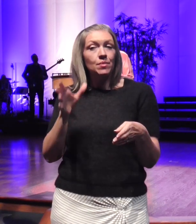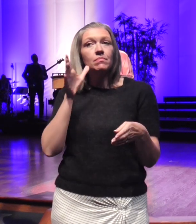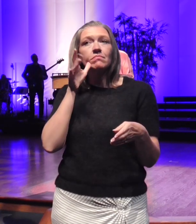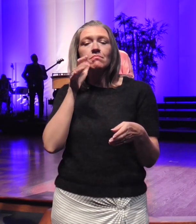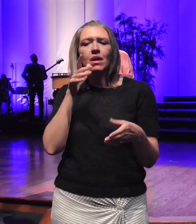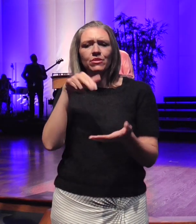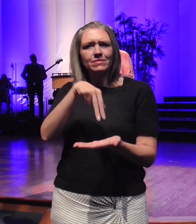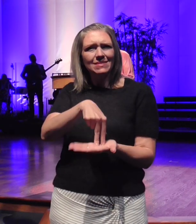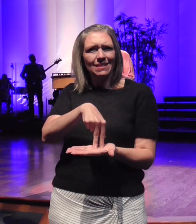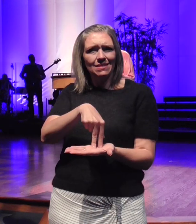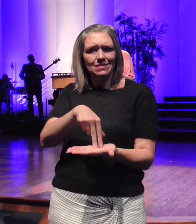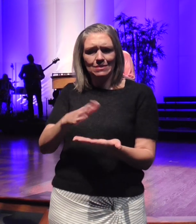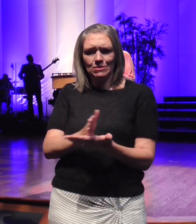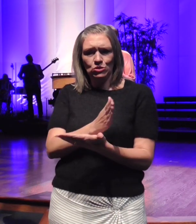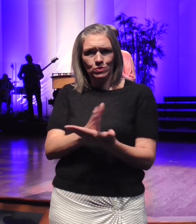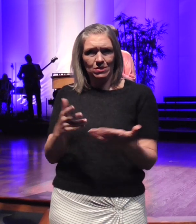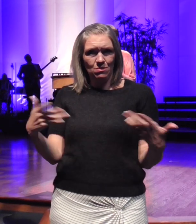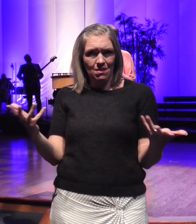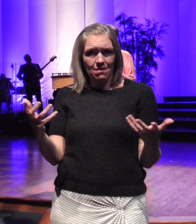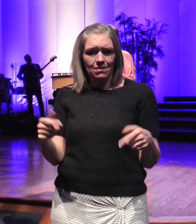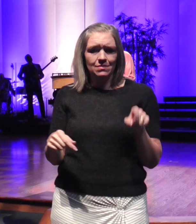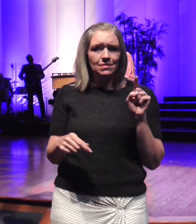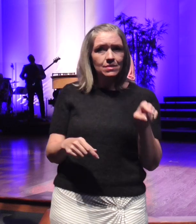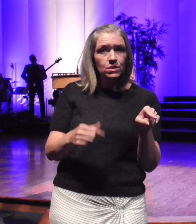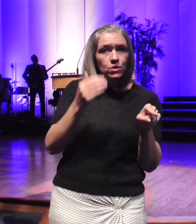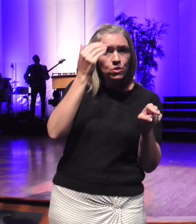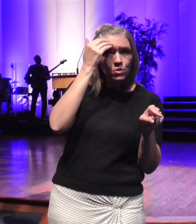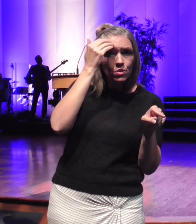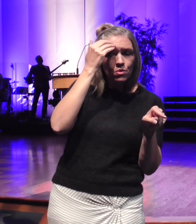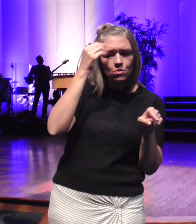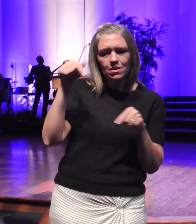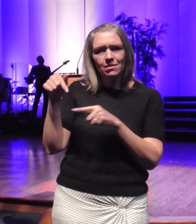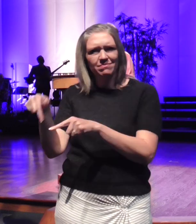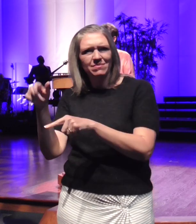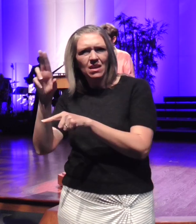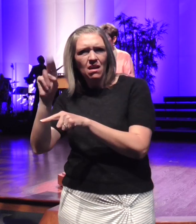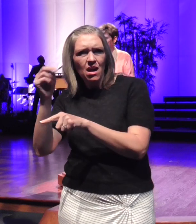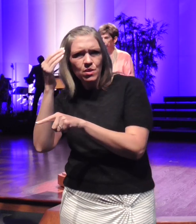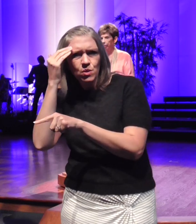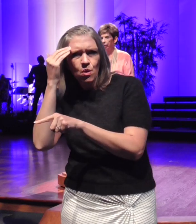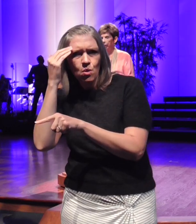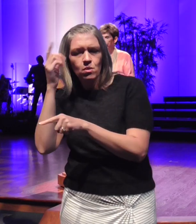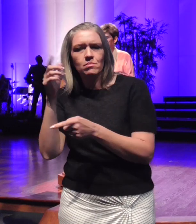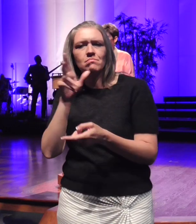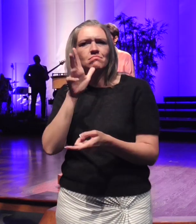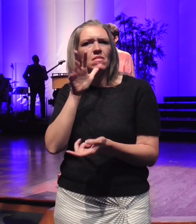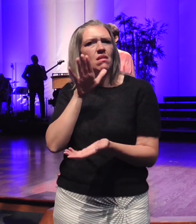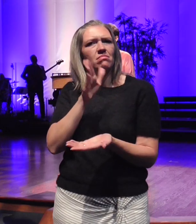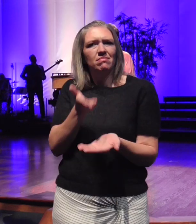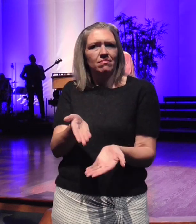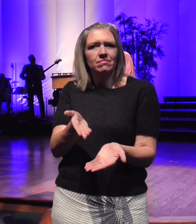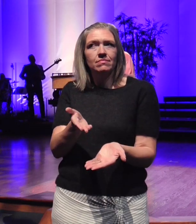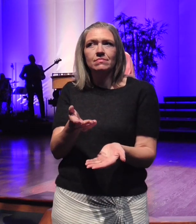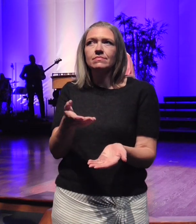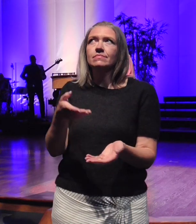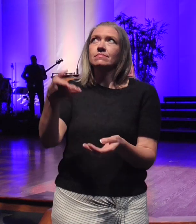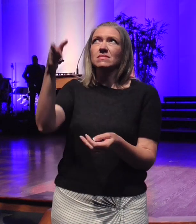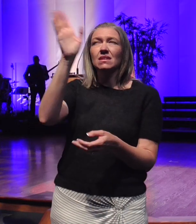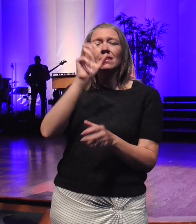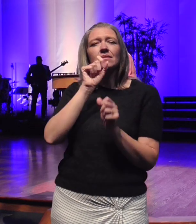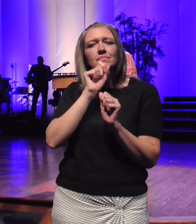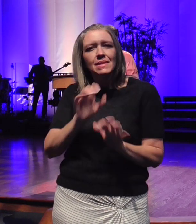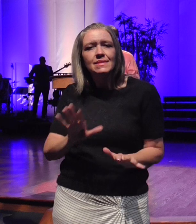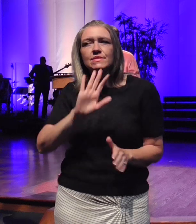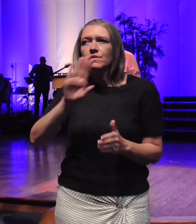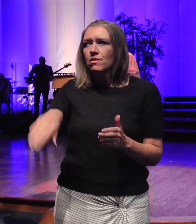in the gap. She stands between the unknown and the known. God bless all